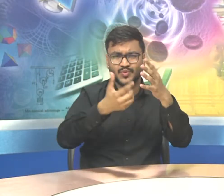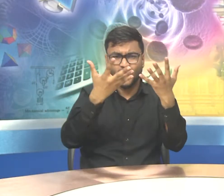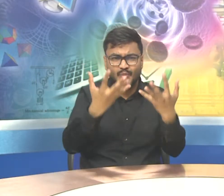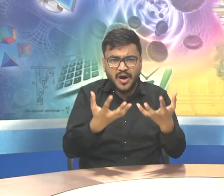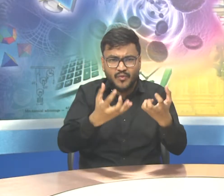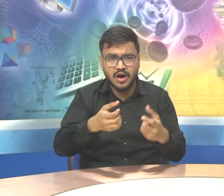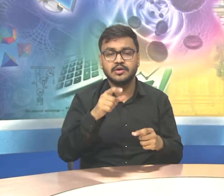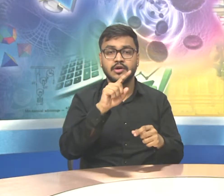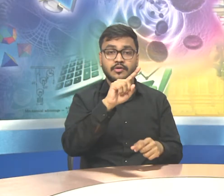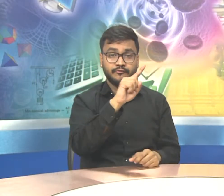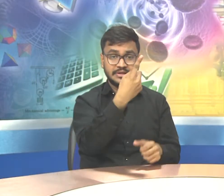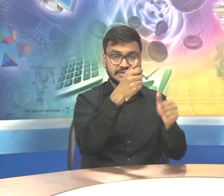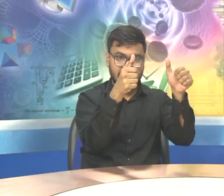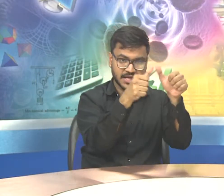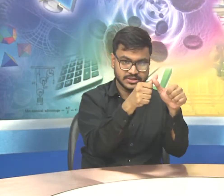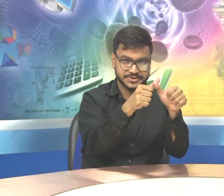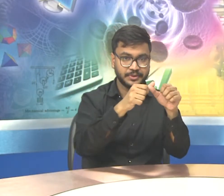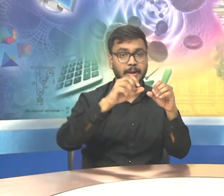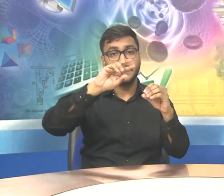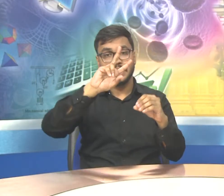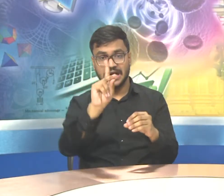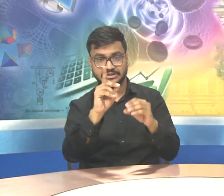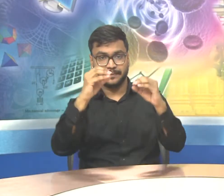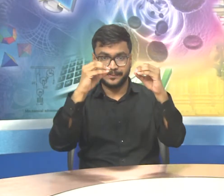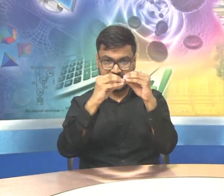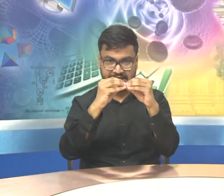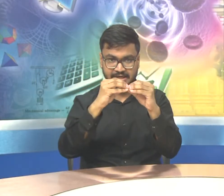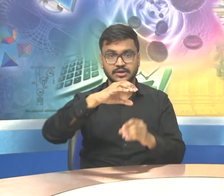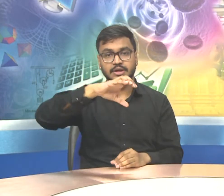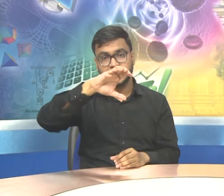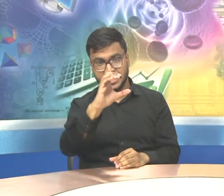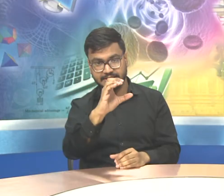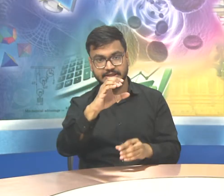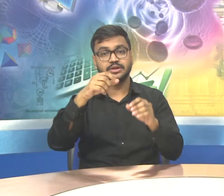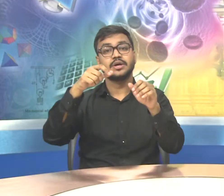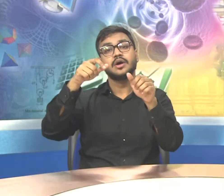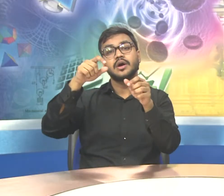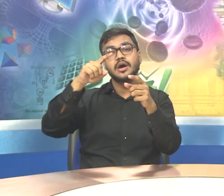Suppose the total number of valid vote is 200 and there